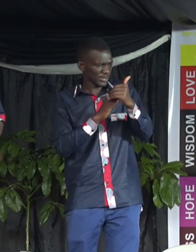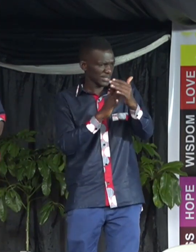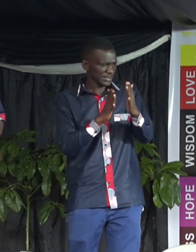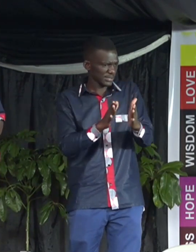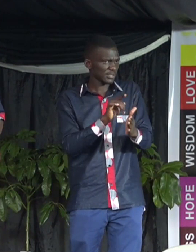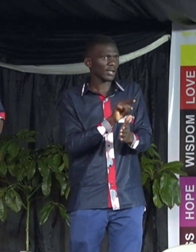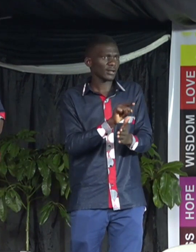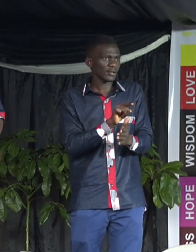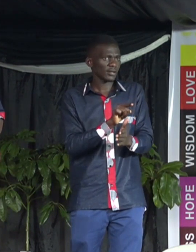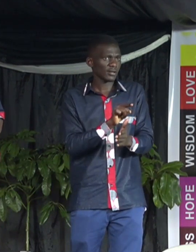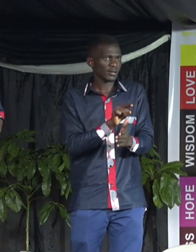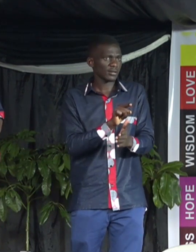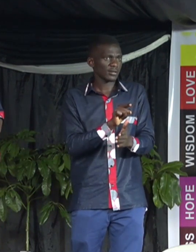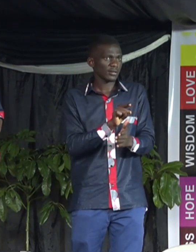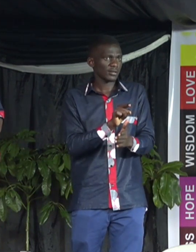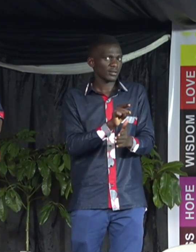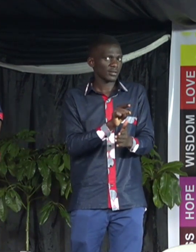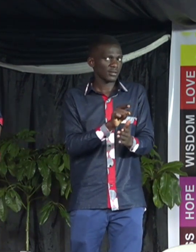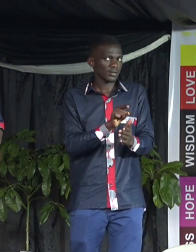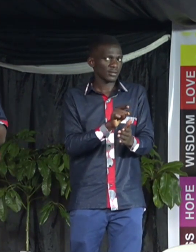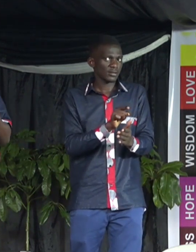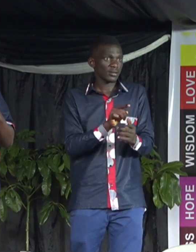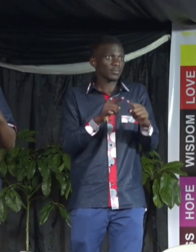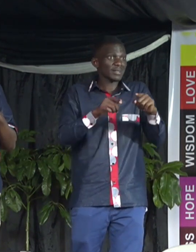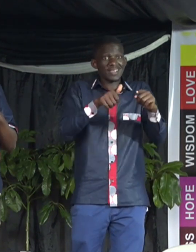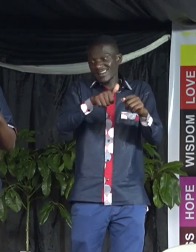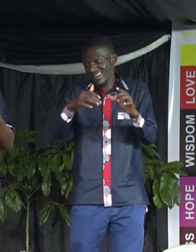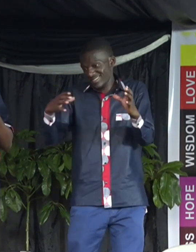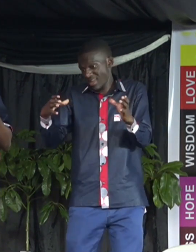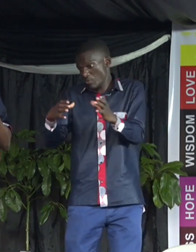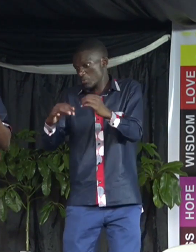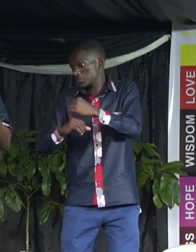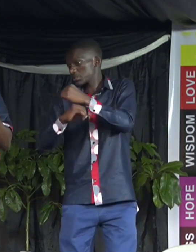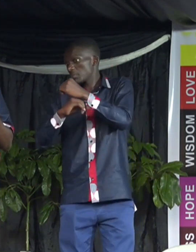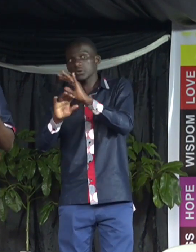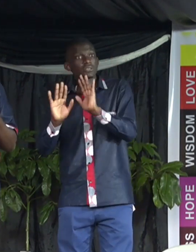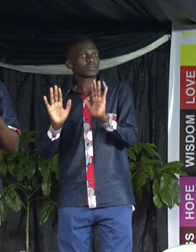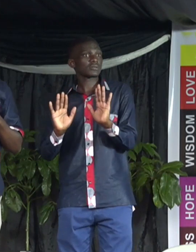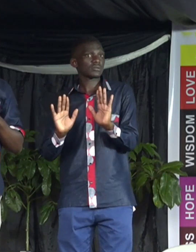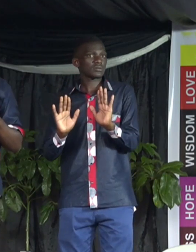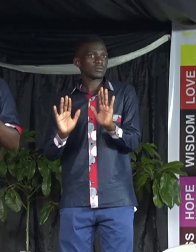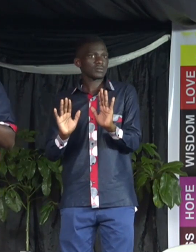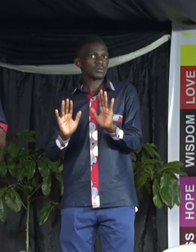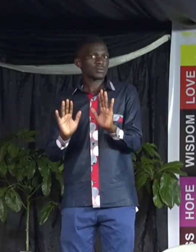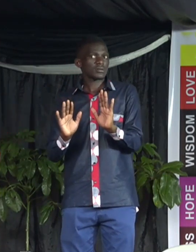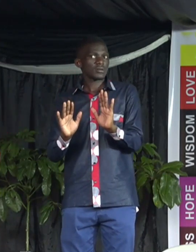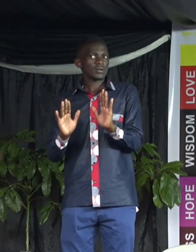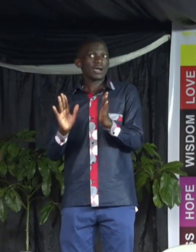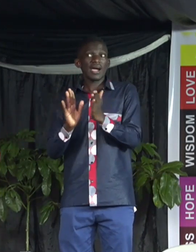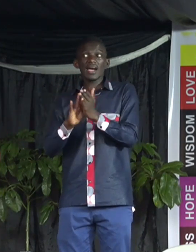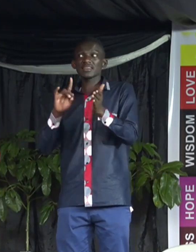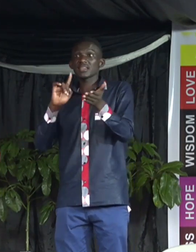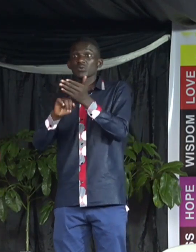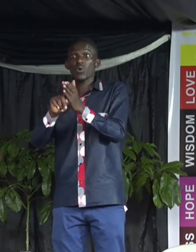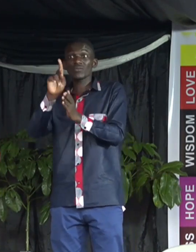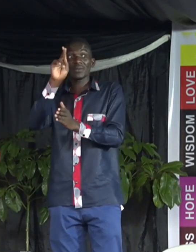find a group supporting the current leader. Waliwe tamuwagira. Then there's another group that does not support. Ate bafuna chebaita